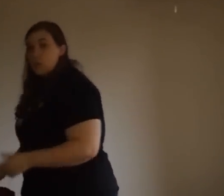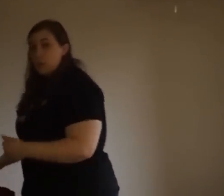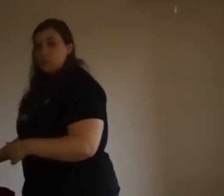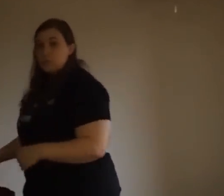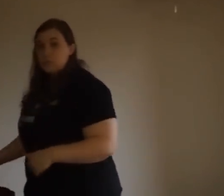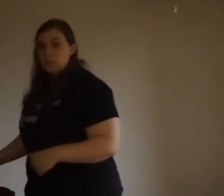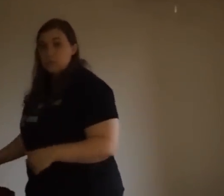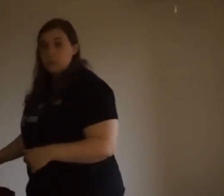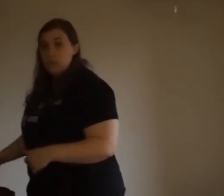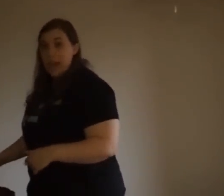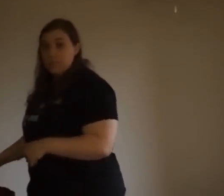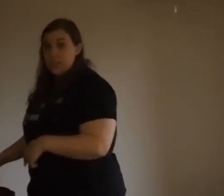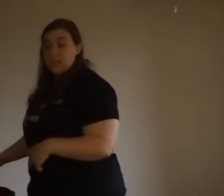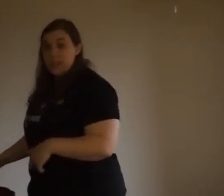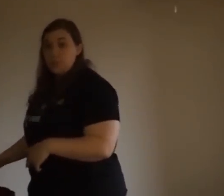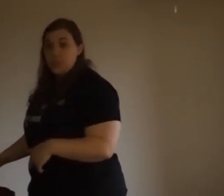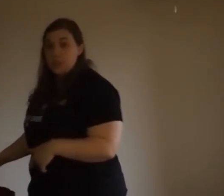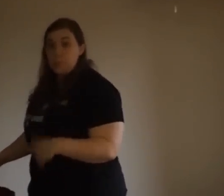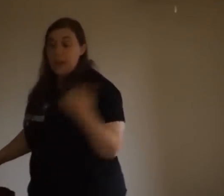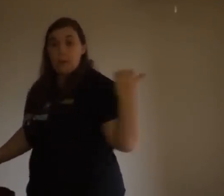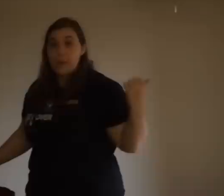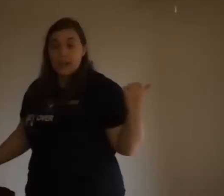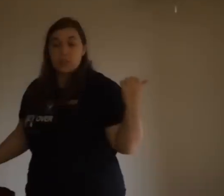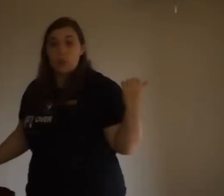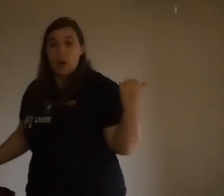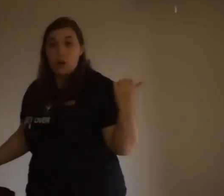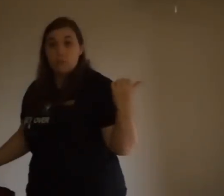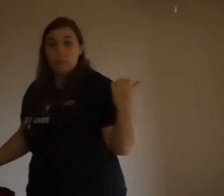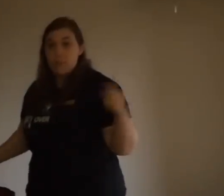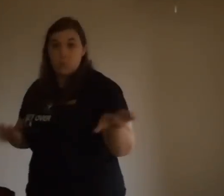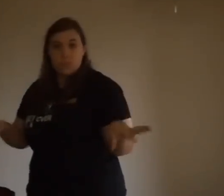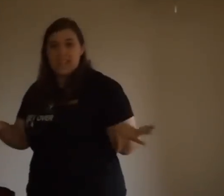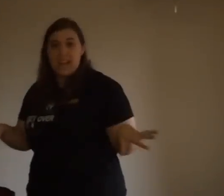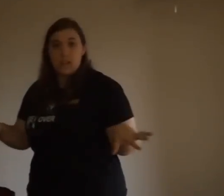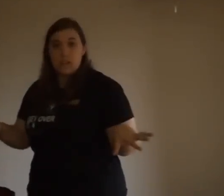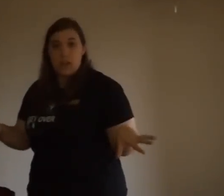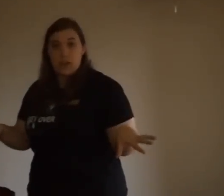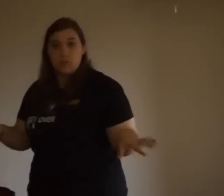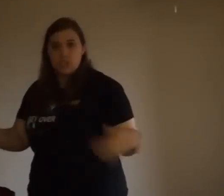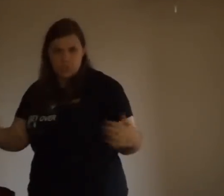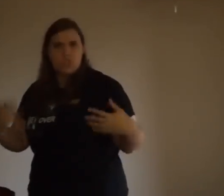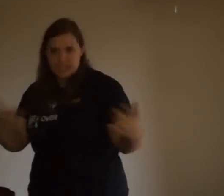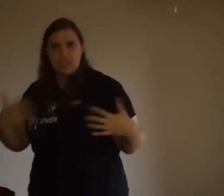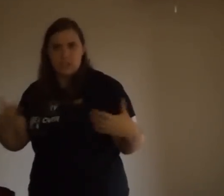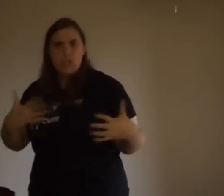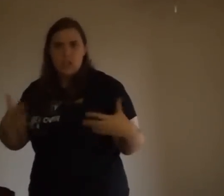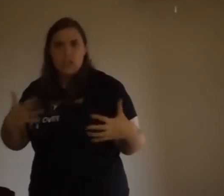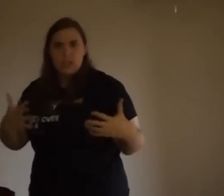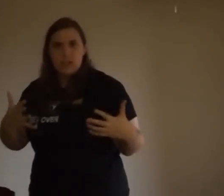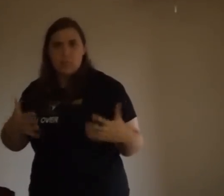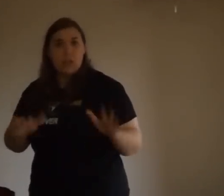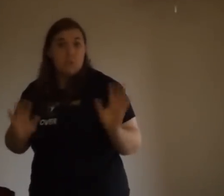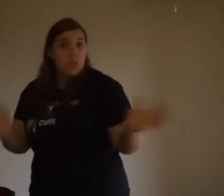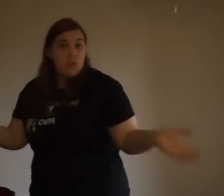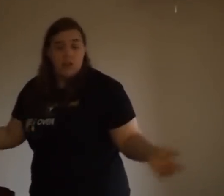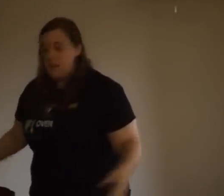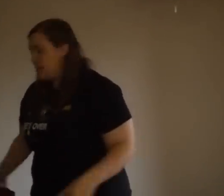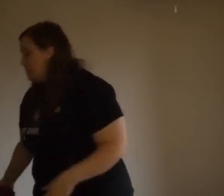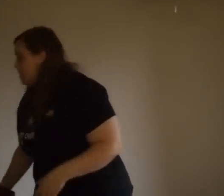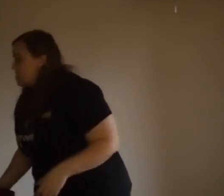Well, after this, I was just gonna pack my bags and go home. I mean, was that not... Would you still need me to... All right,